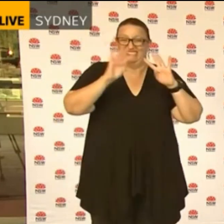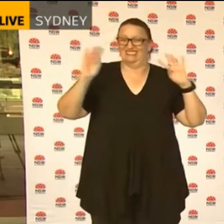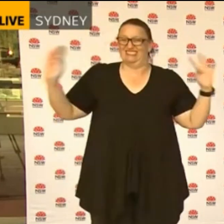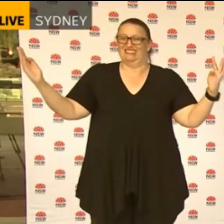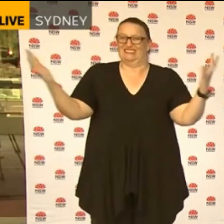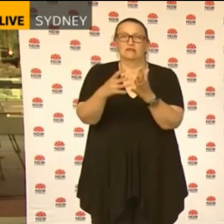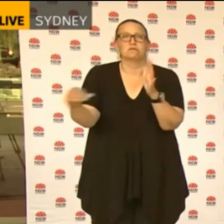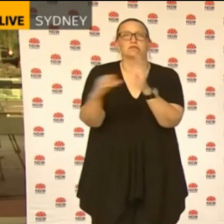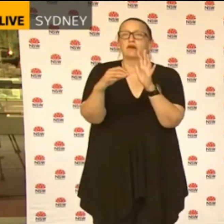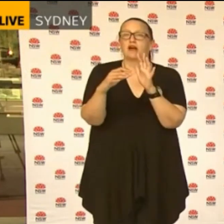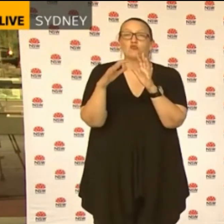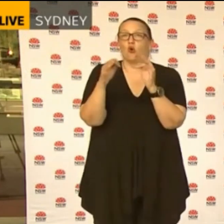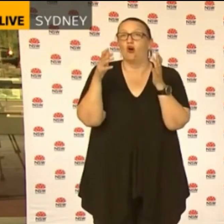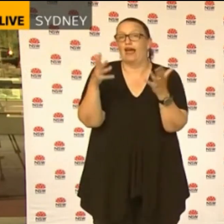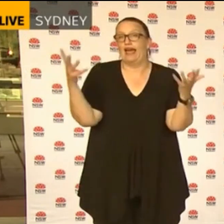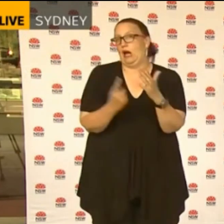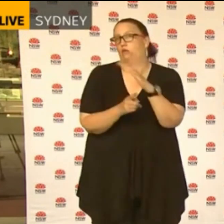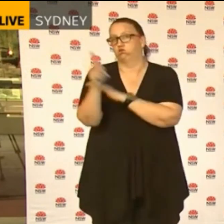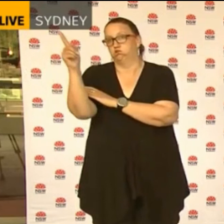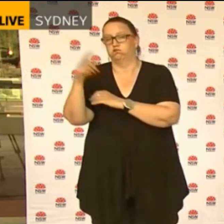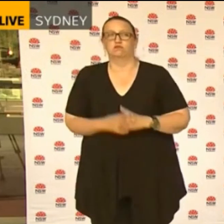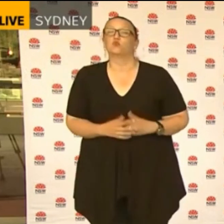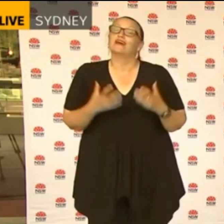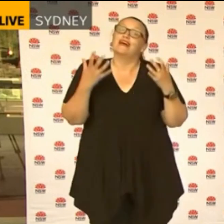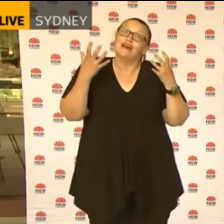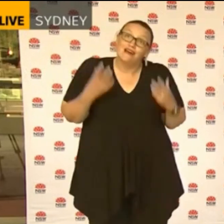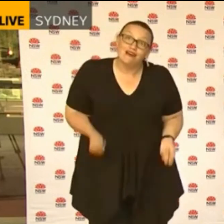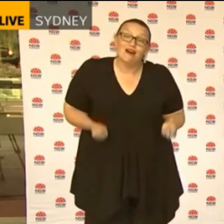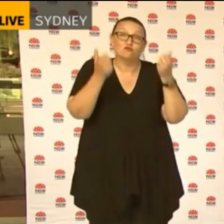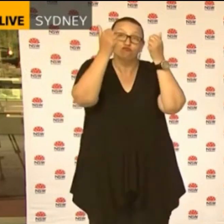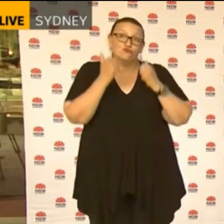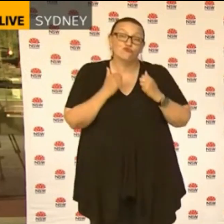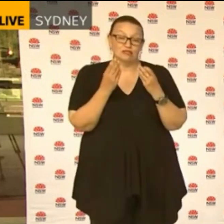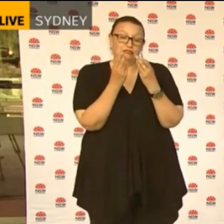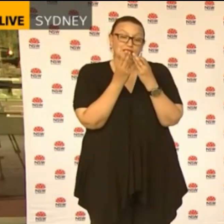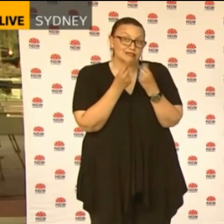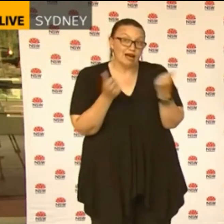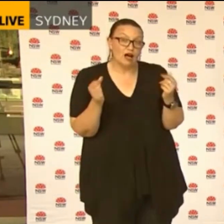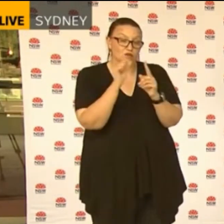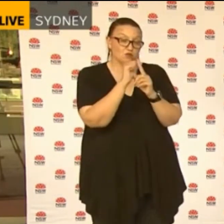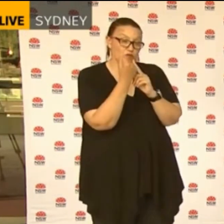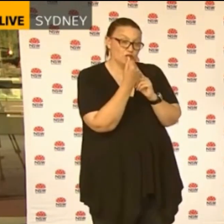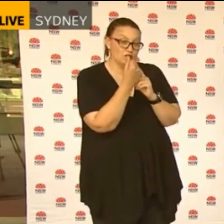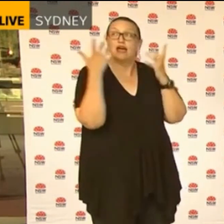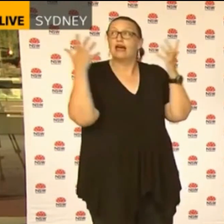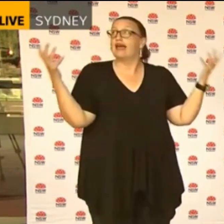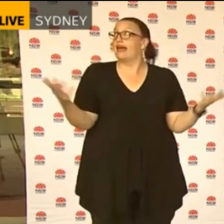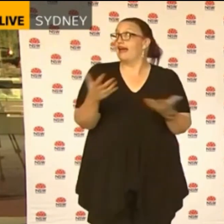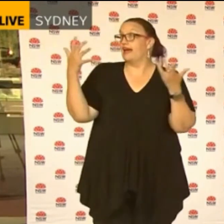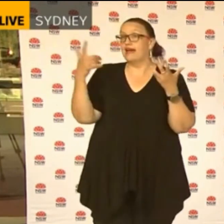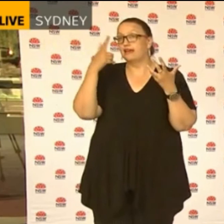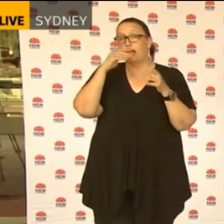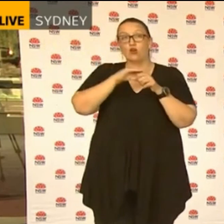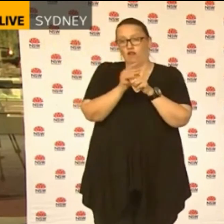there is an issue that air movement in unique circumstances can lead to transmission events. I think